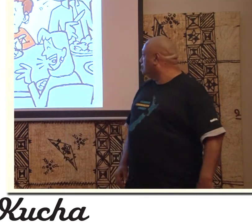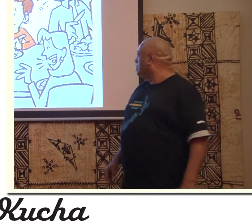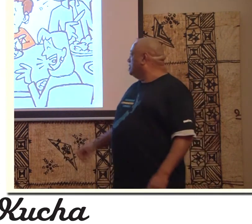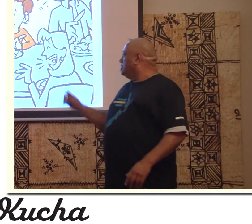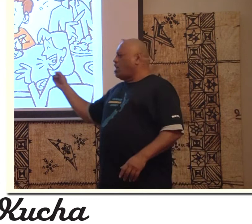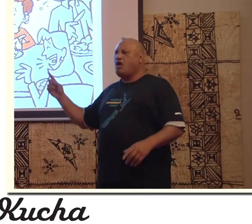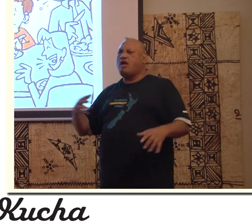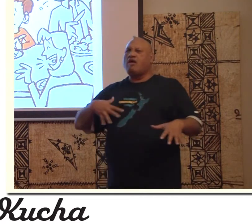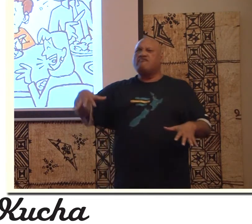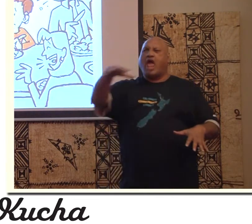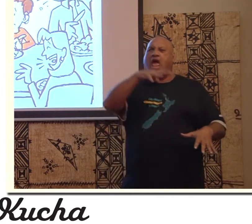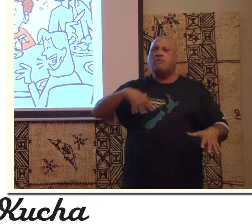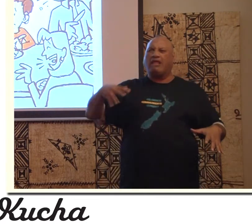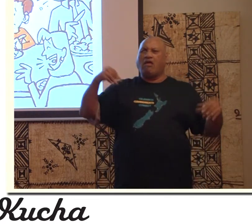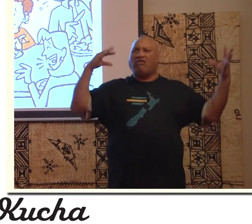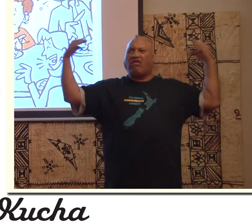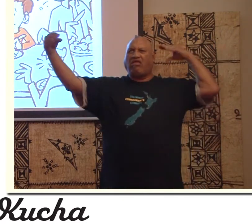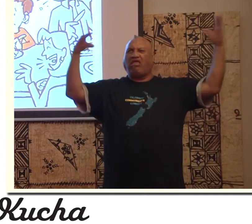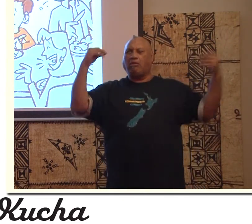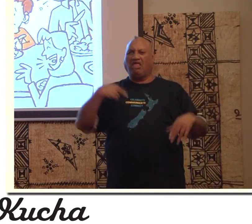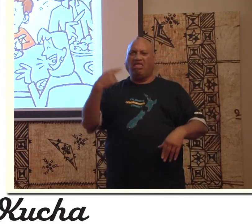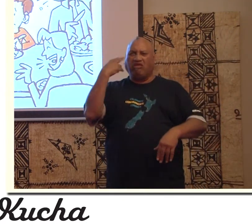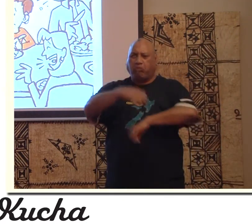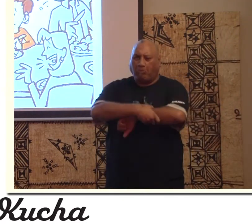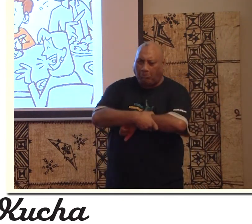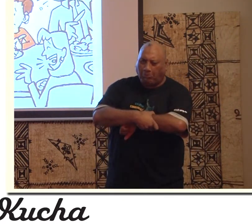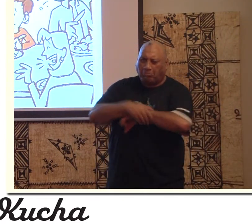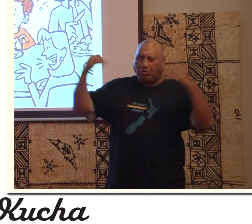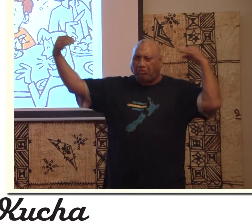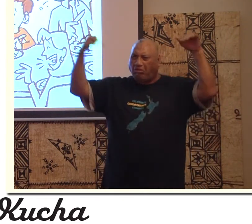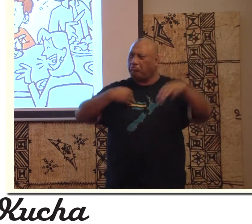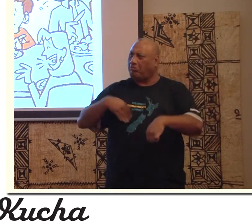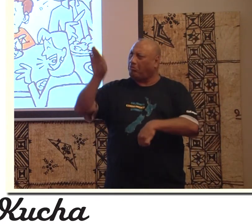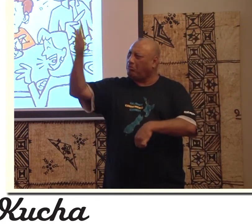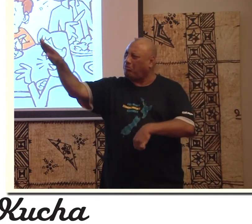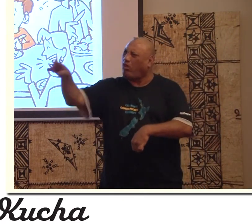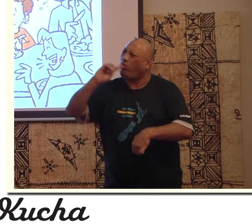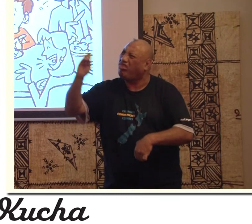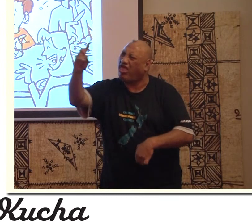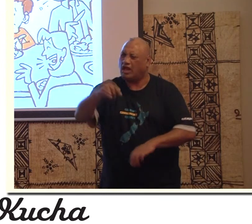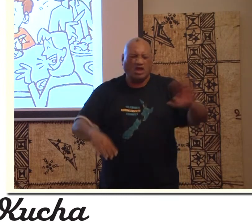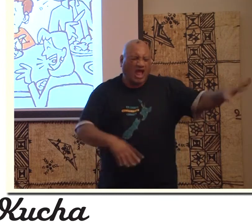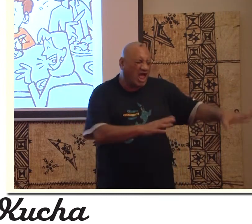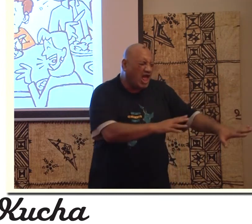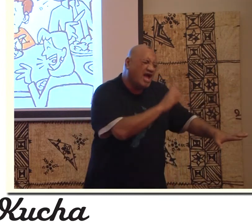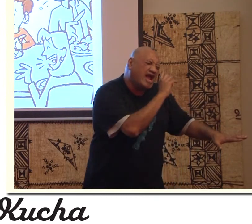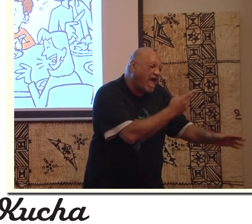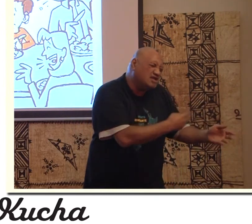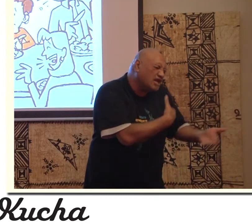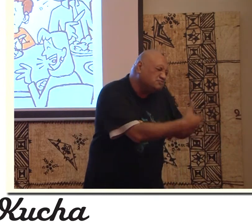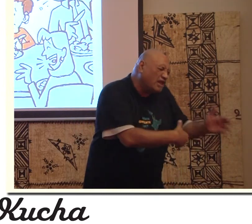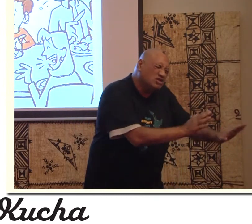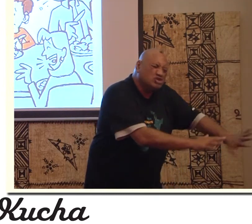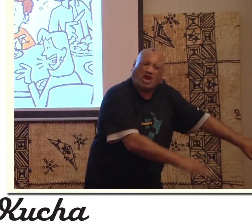well. Beautiful. Right. Now, just about my experiences as a family, I was often ostracised. I know,